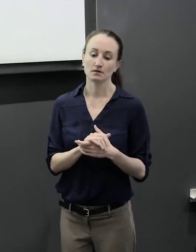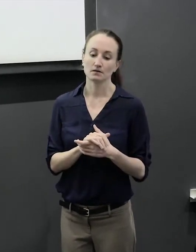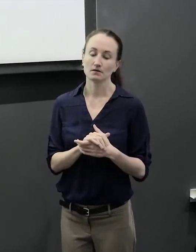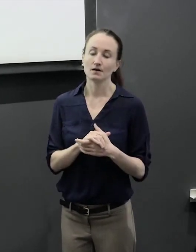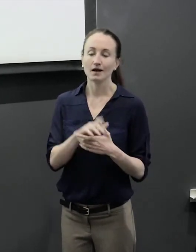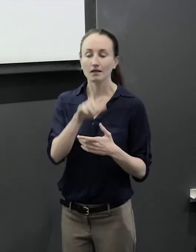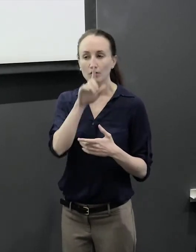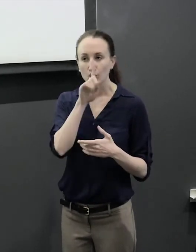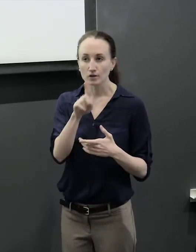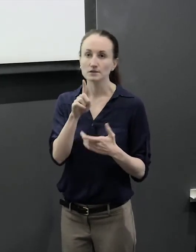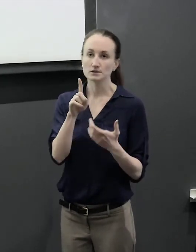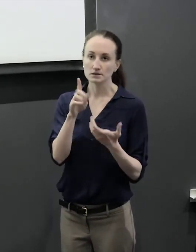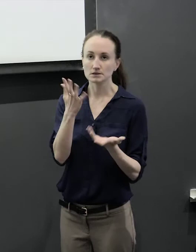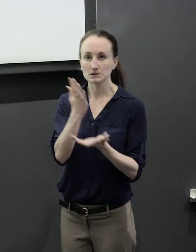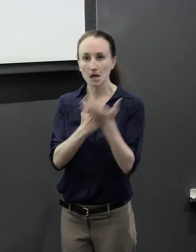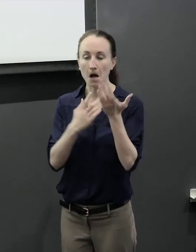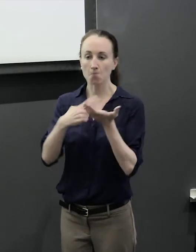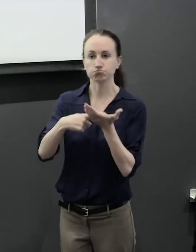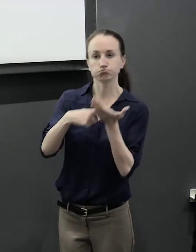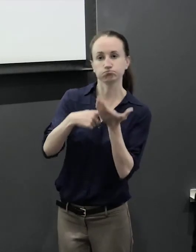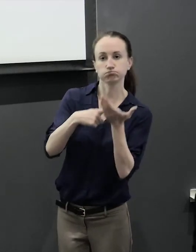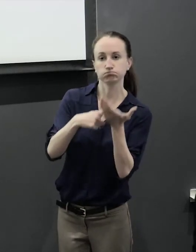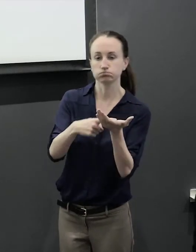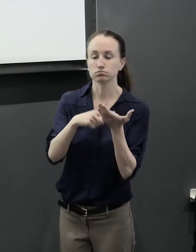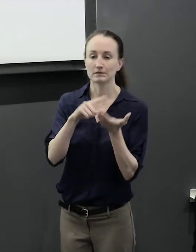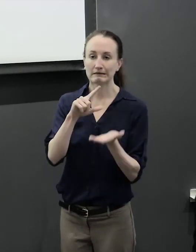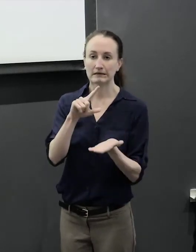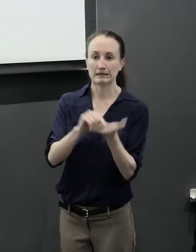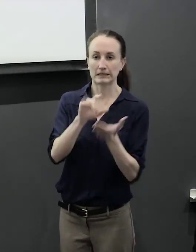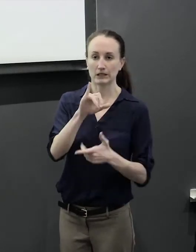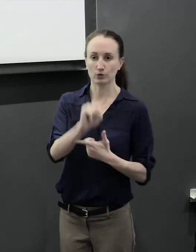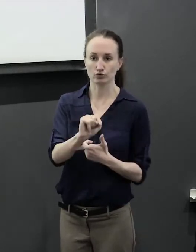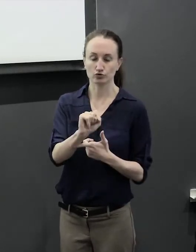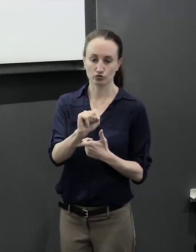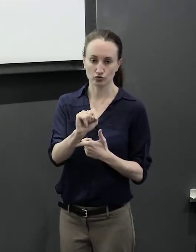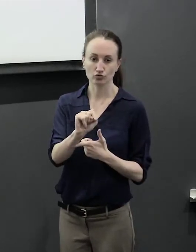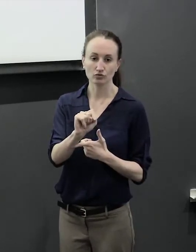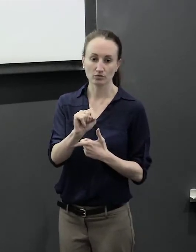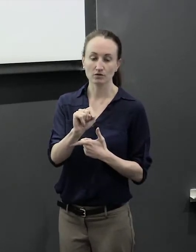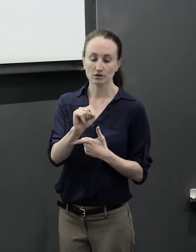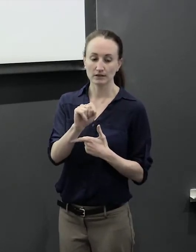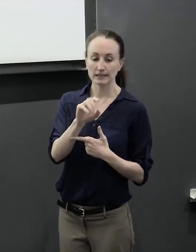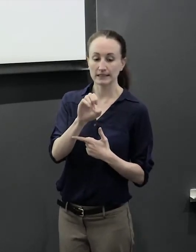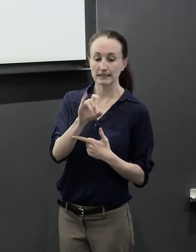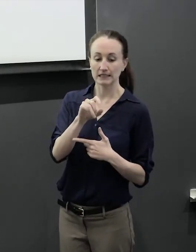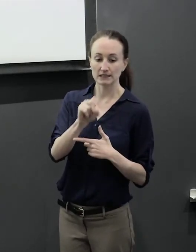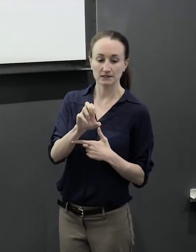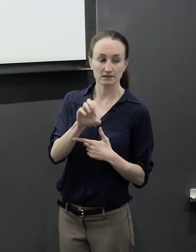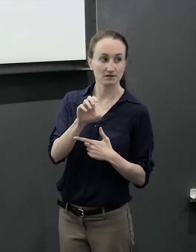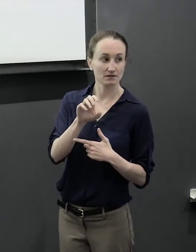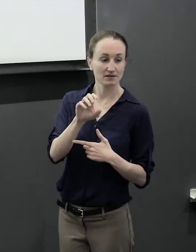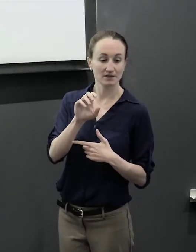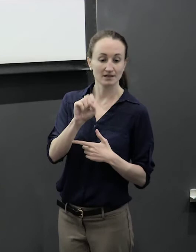there's a discussion in print on exactly these kinds of examples. Uli Zauland,